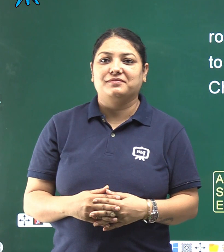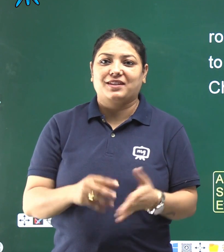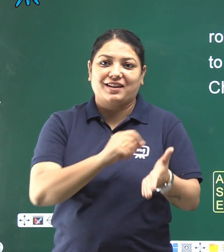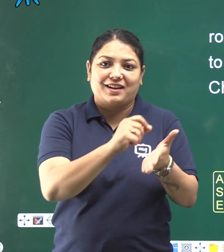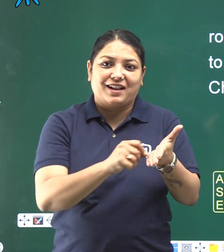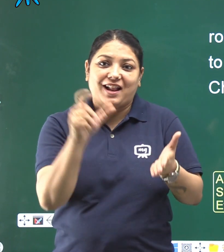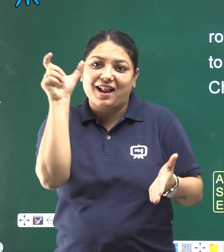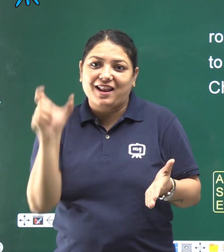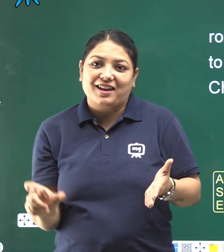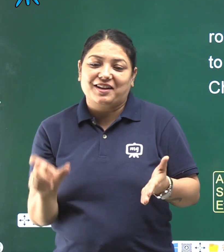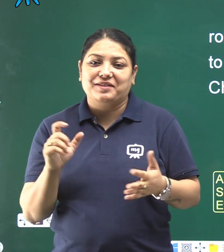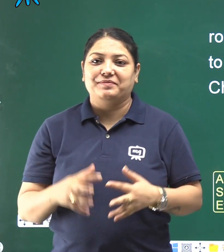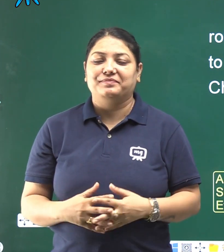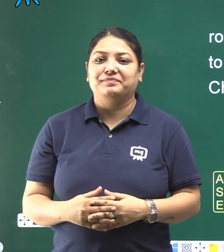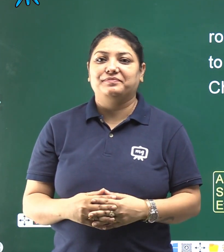lekhak.